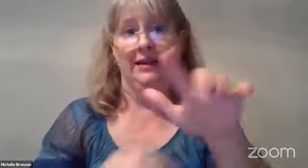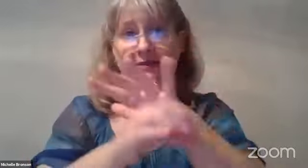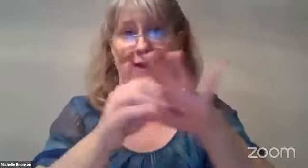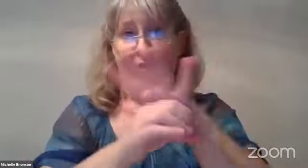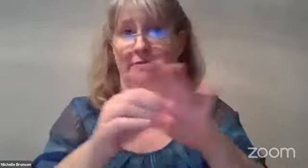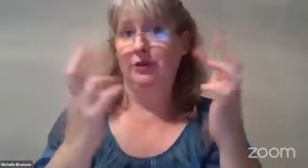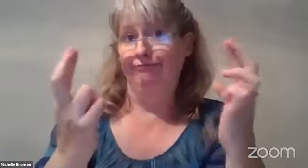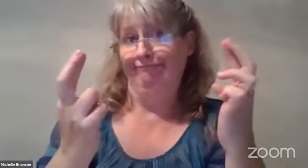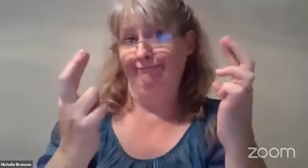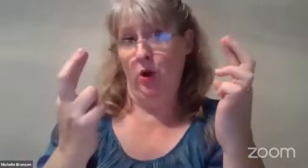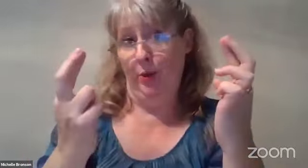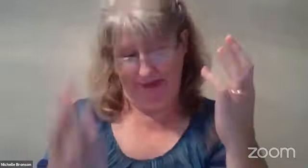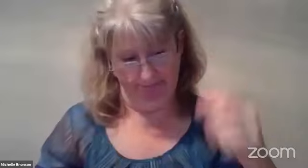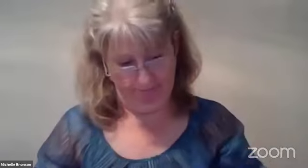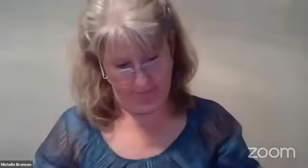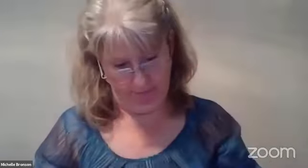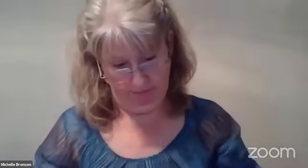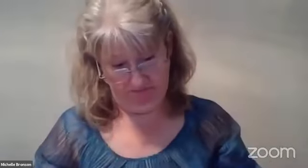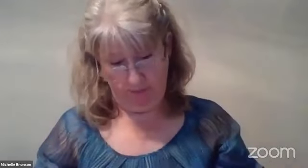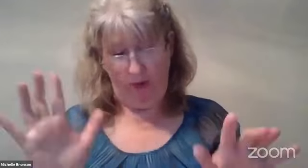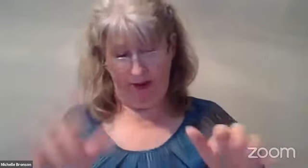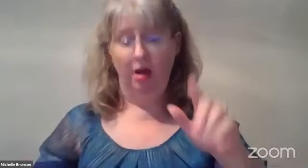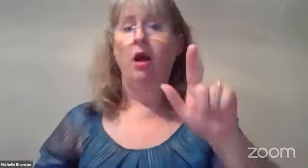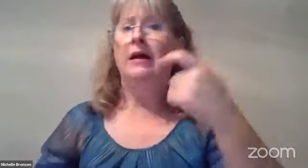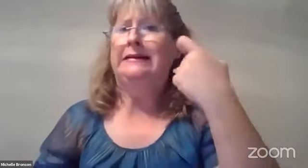support in the Salinas area. So we're very hopeful for that.